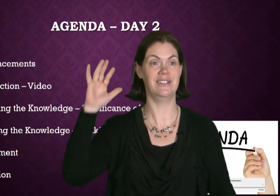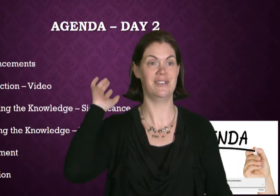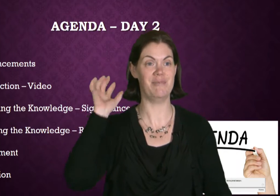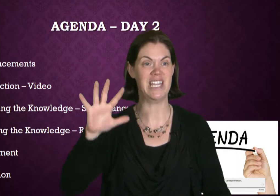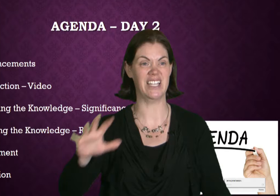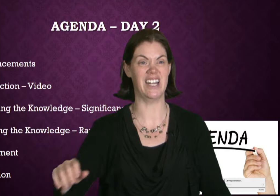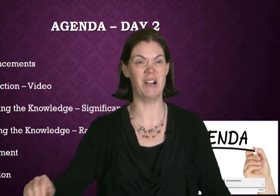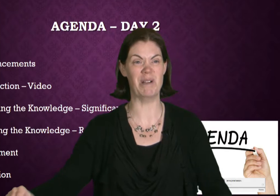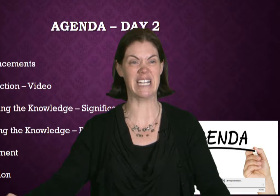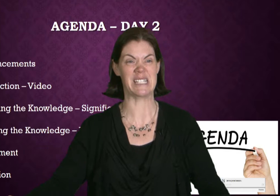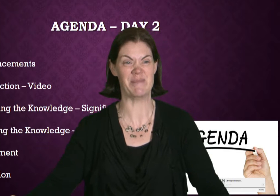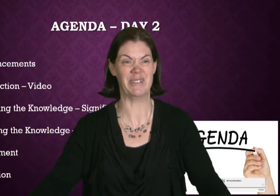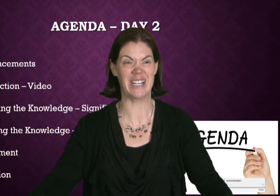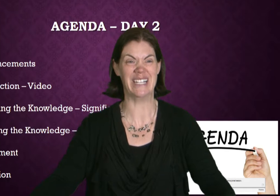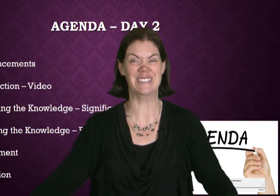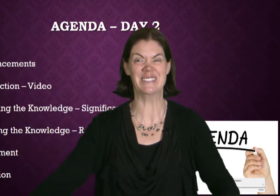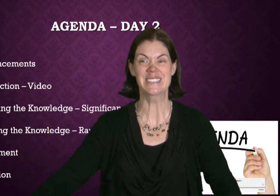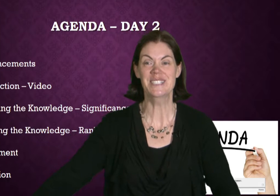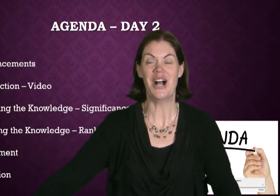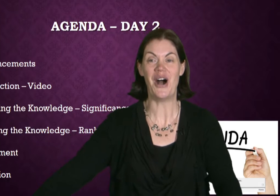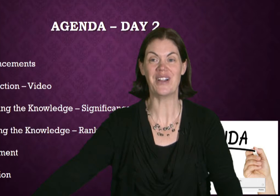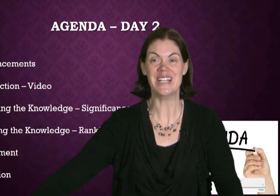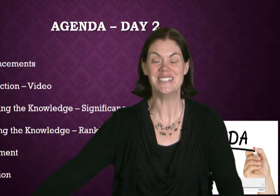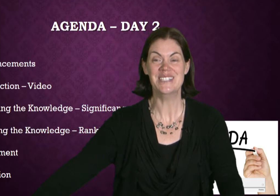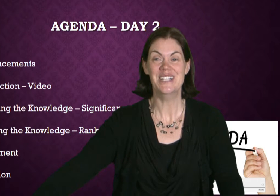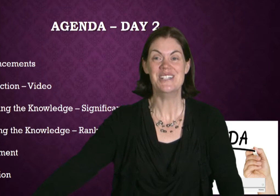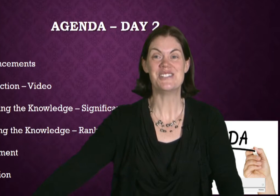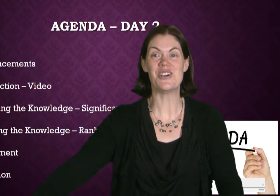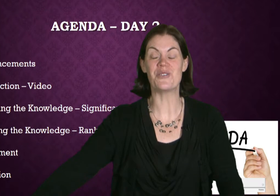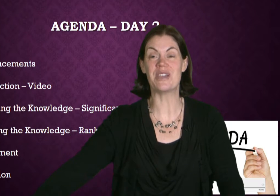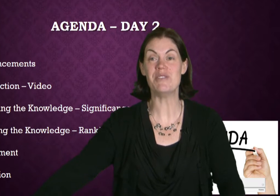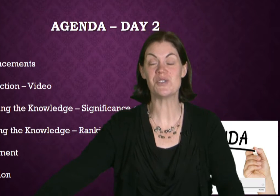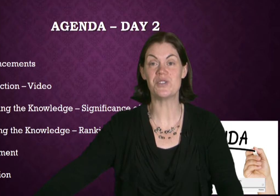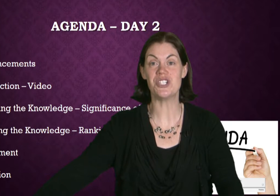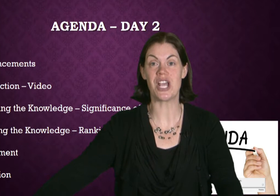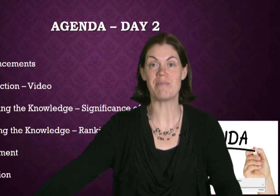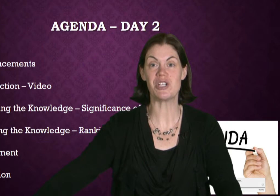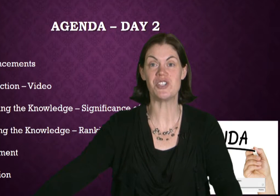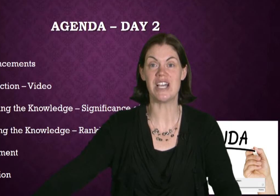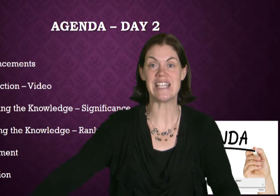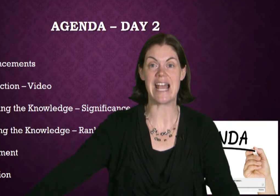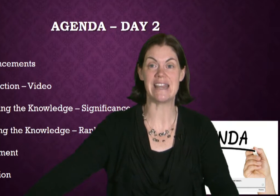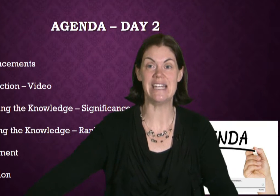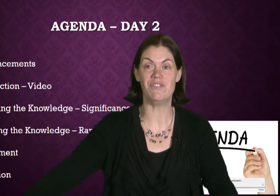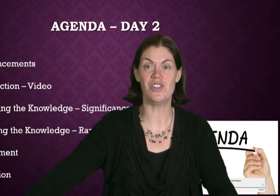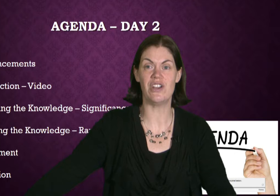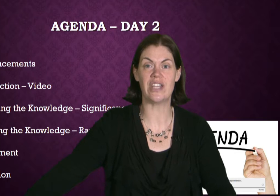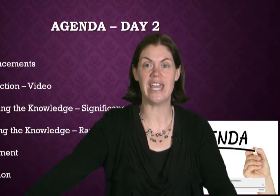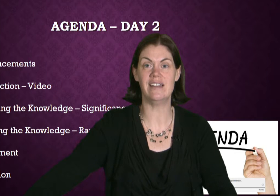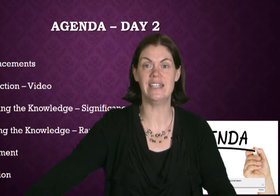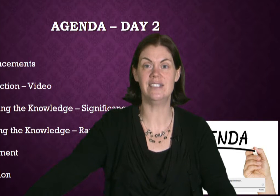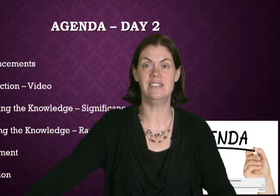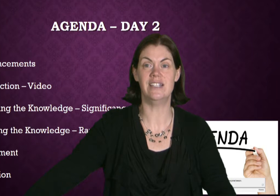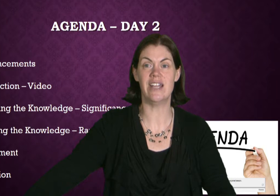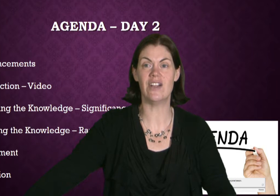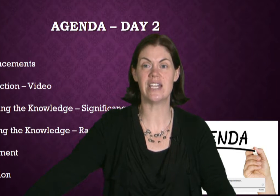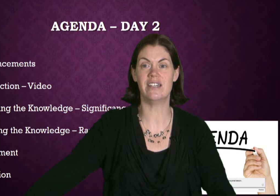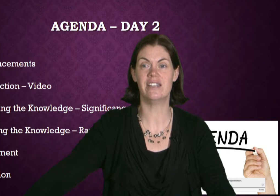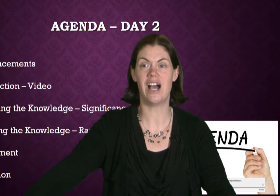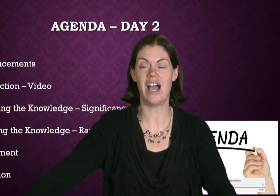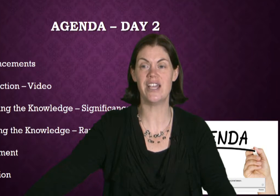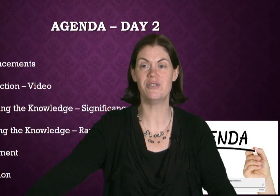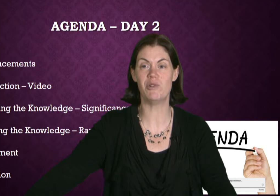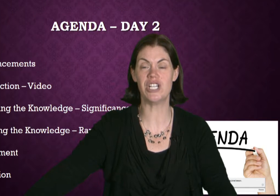smell me and how bad I smell right now. All right, so give me those green check marks, you guys. Anthony, if you're there, Kaylin,